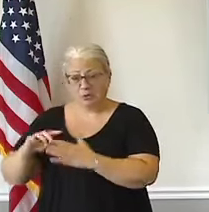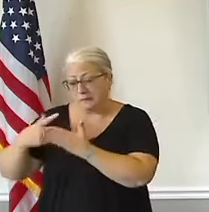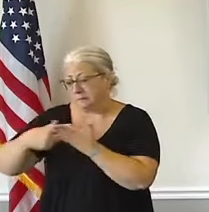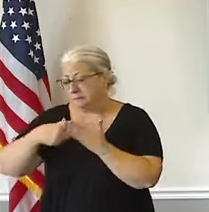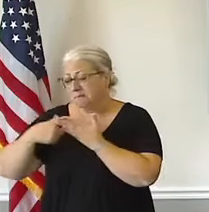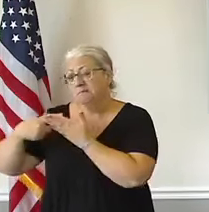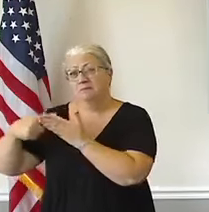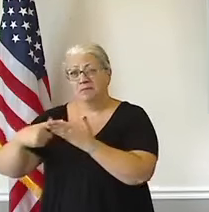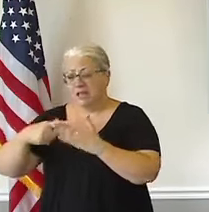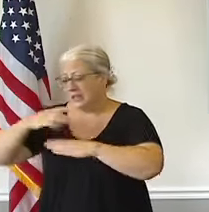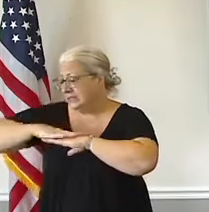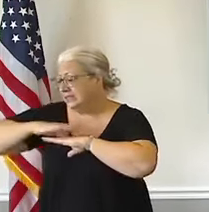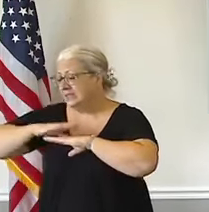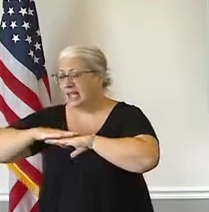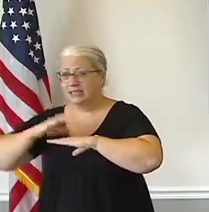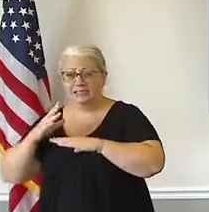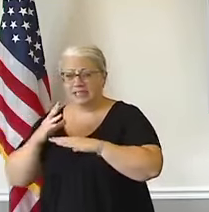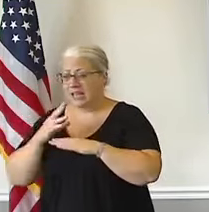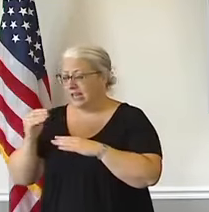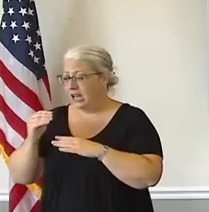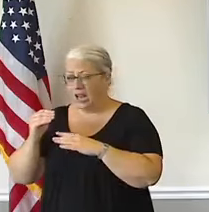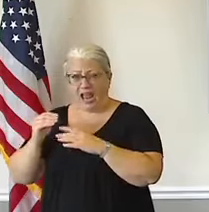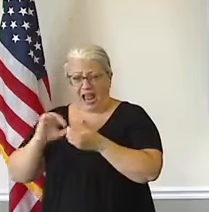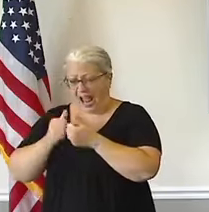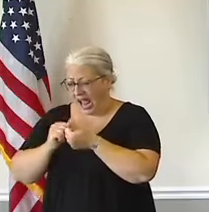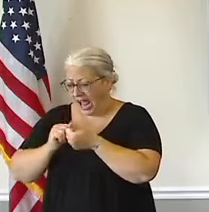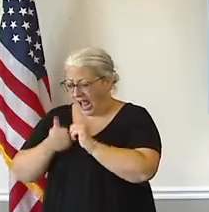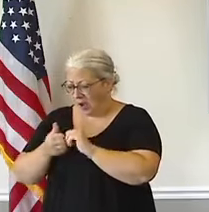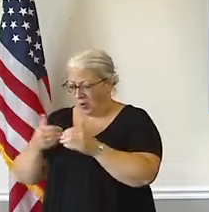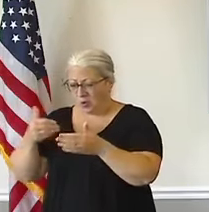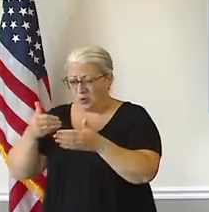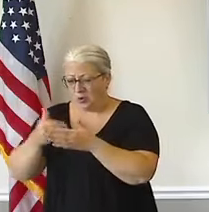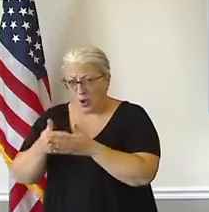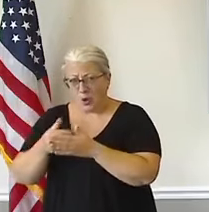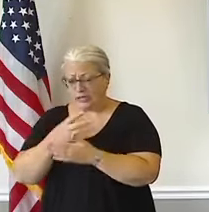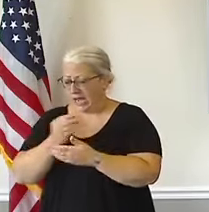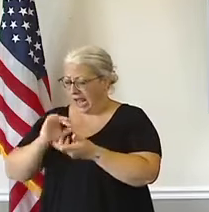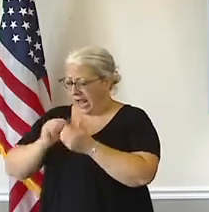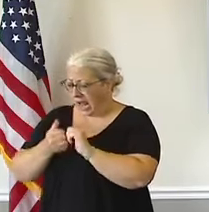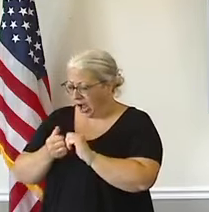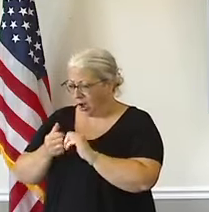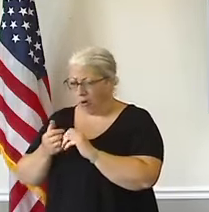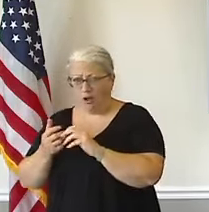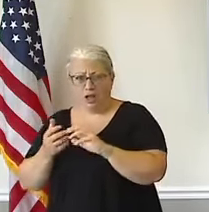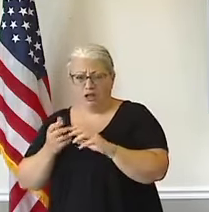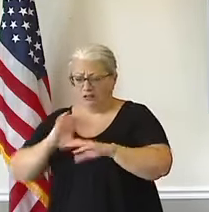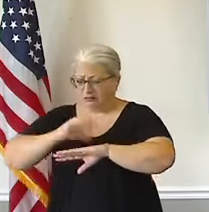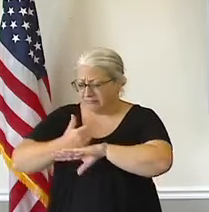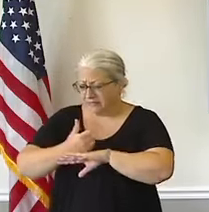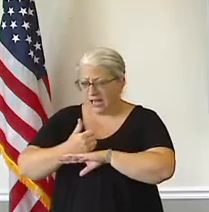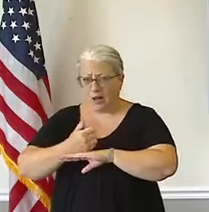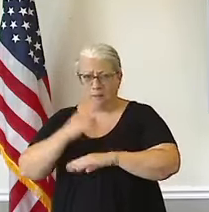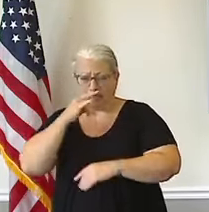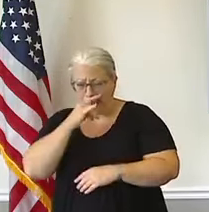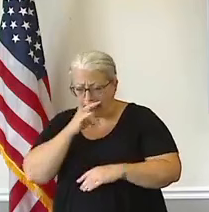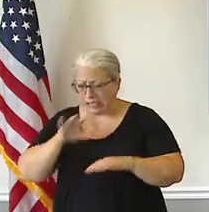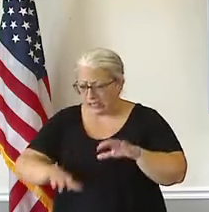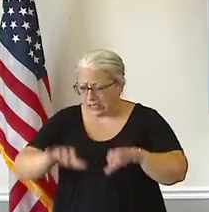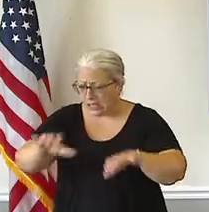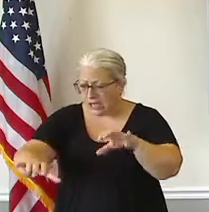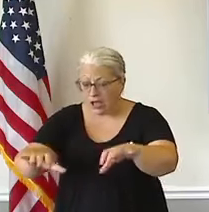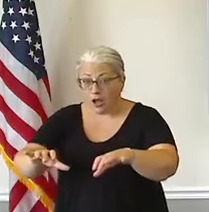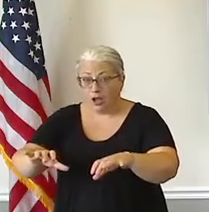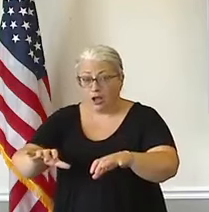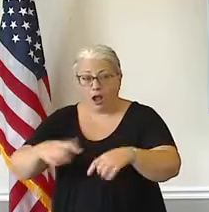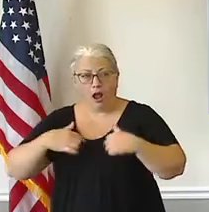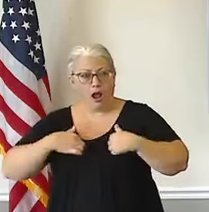days the kids will go to school. But she said the only thing I cared about is how do we react to a positive case? What is the rapid response to contact tracing? And I said,